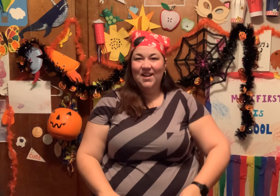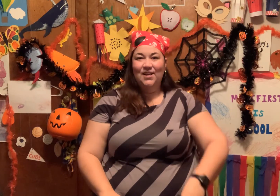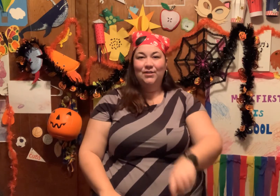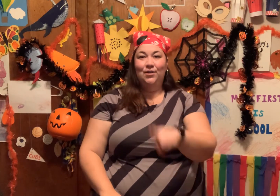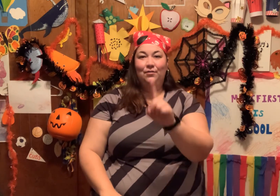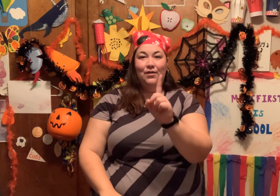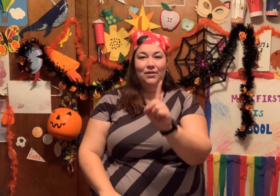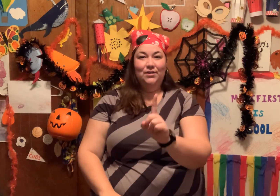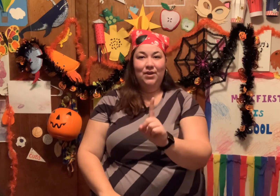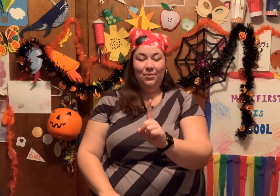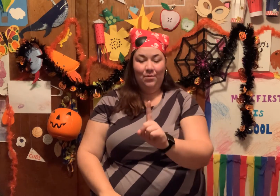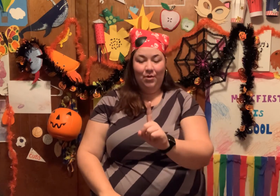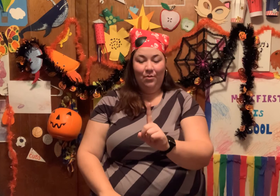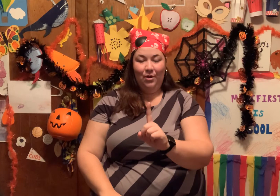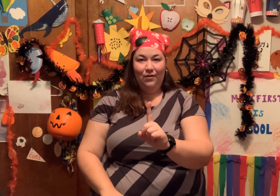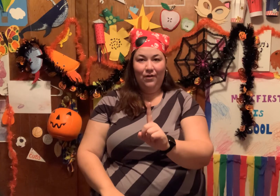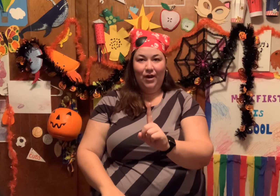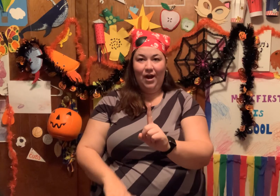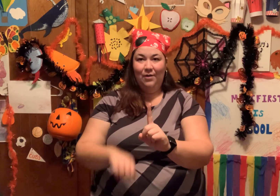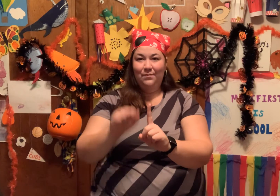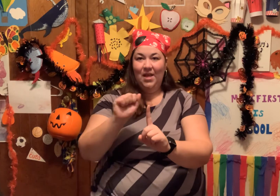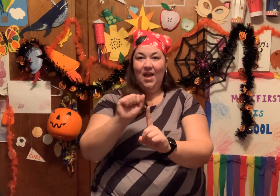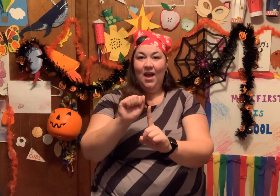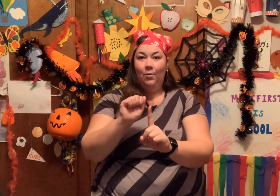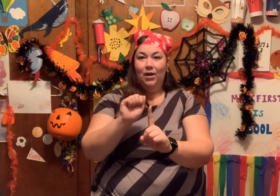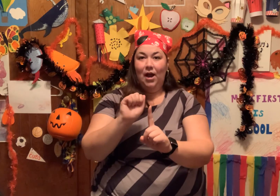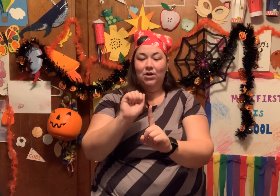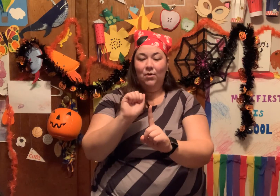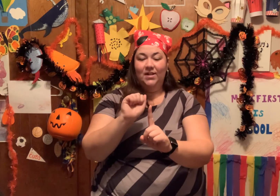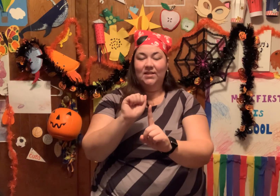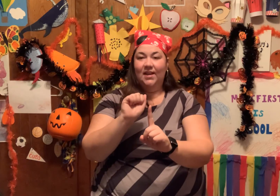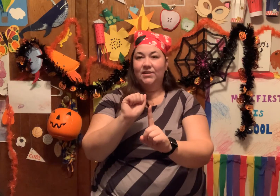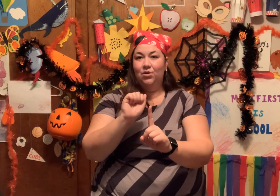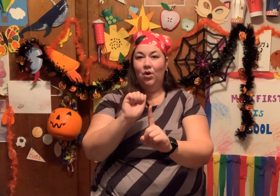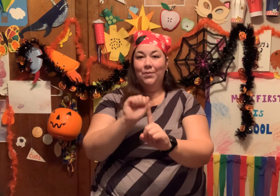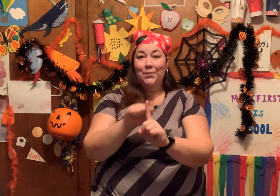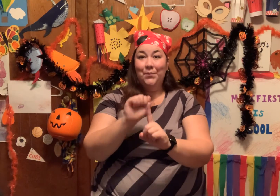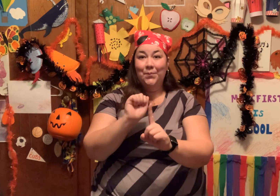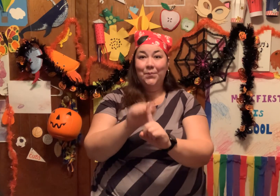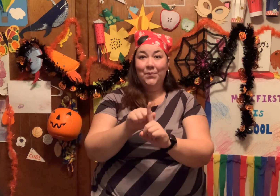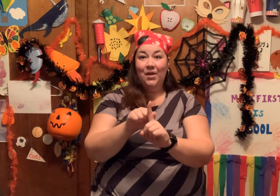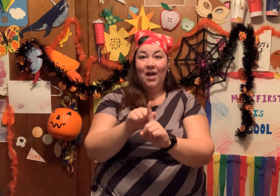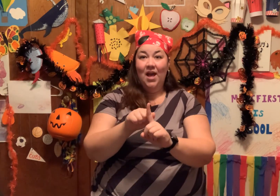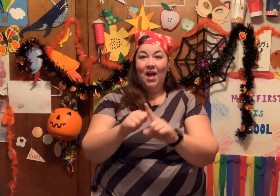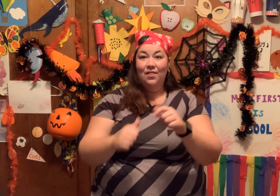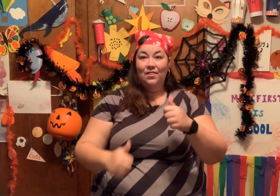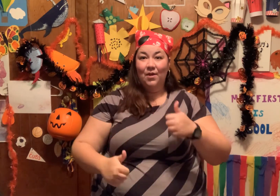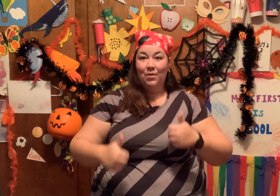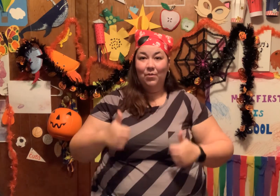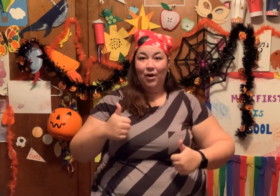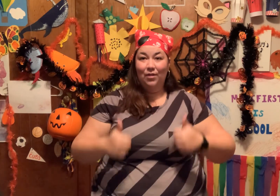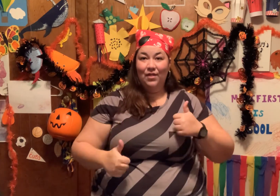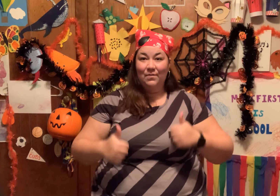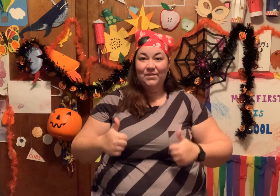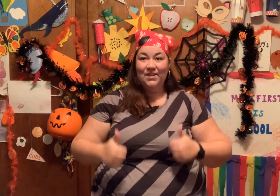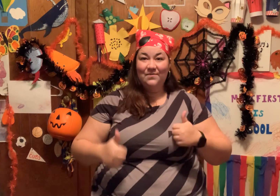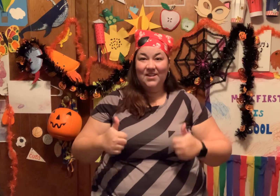So first, we put our pointer finger out, and we knock twice like it's a door. And then we bring our thumbs up and